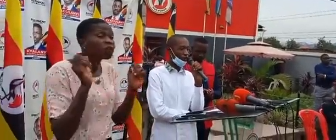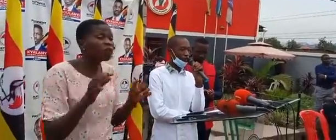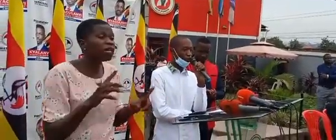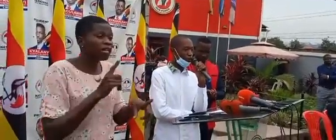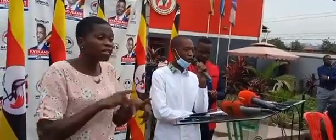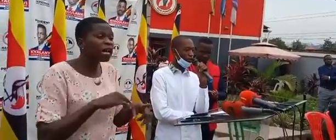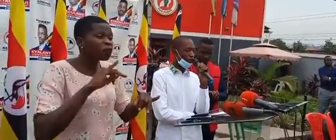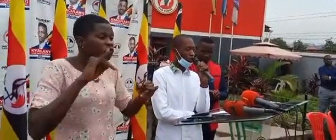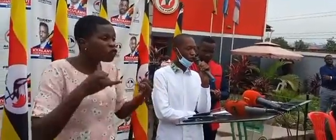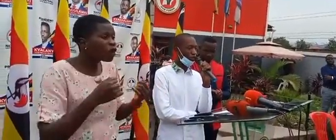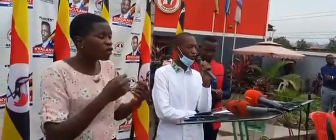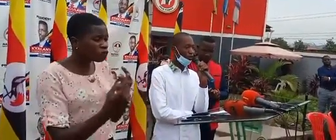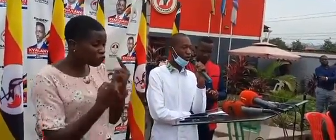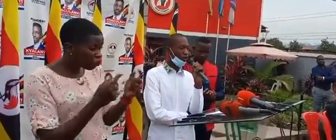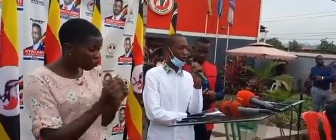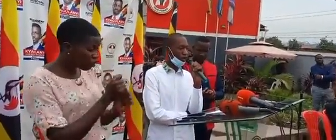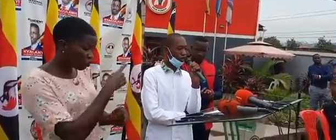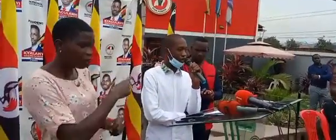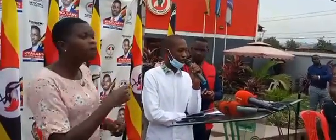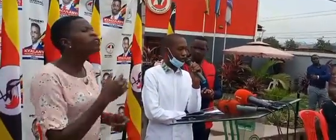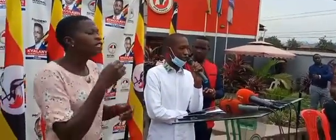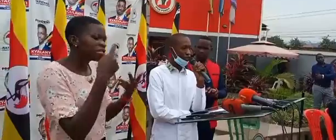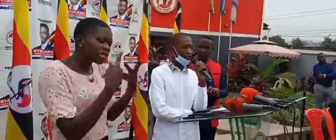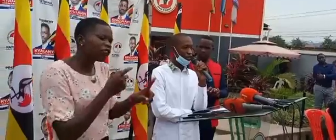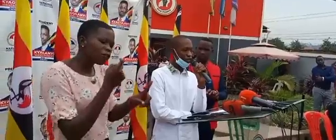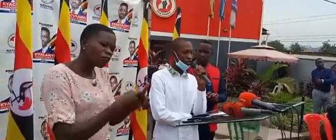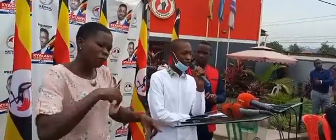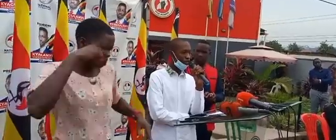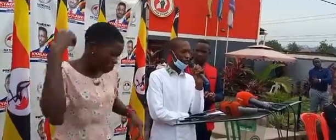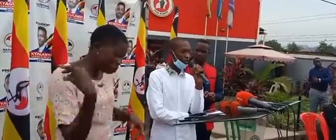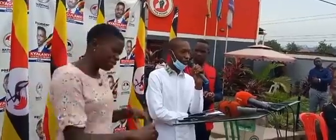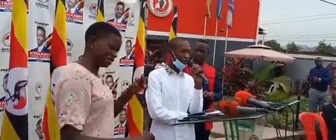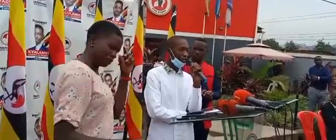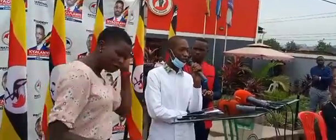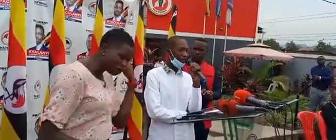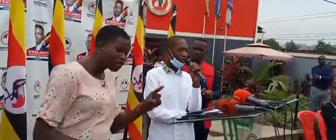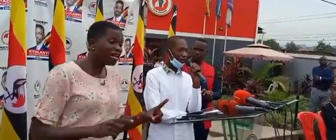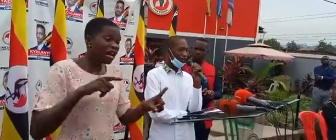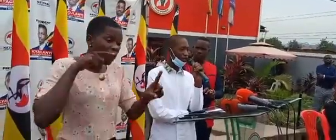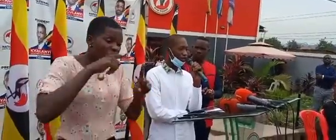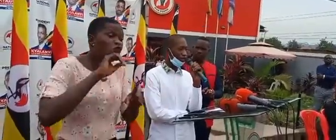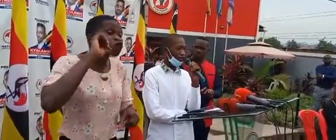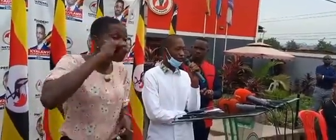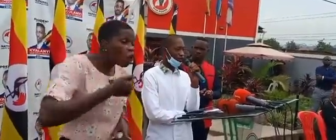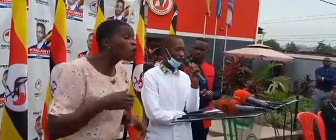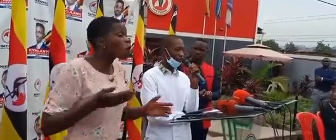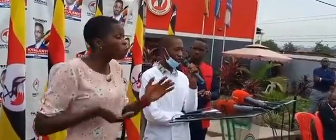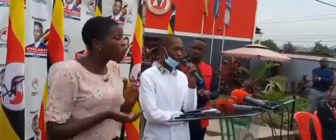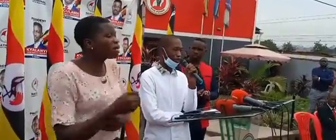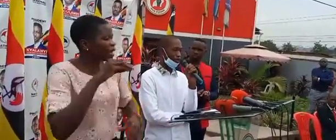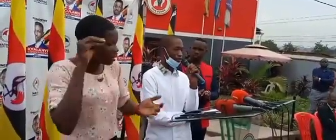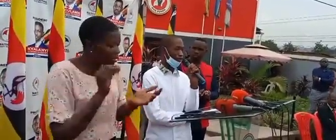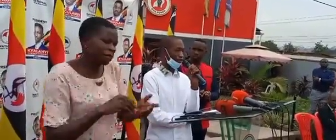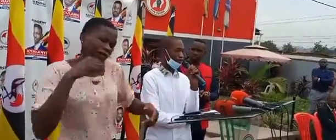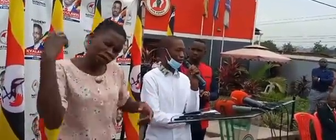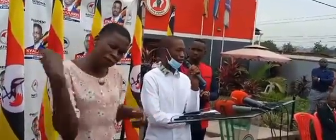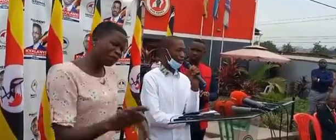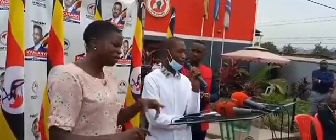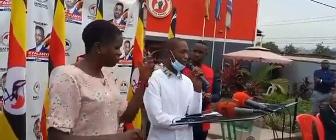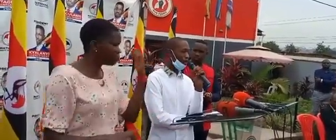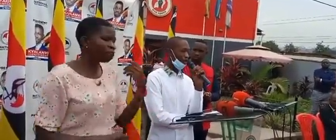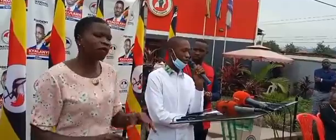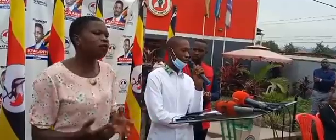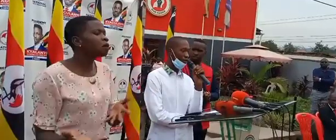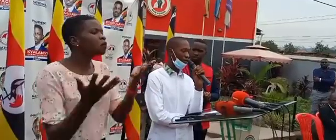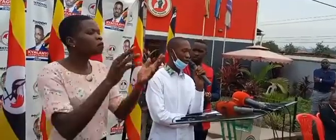kibooko bankuba okuva nga bankwata ekiro nga bantuusizza eri nenkeera ku makya nga tebannandeetaku nteeka ku CBS